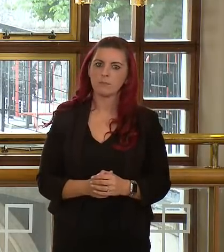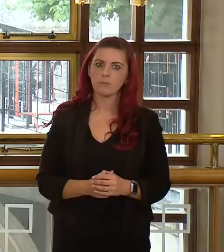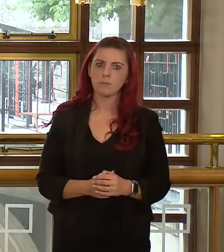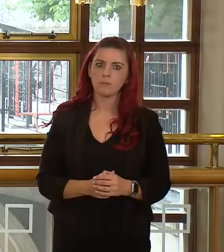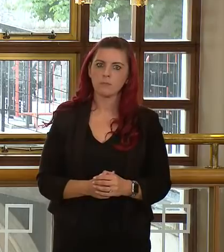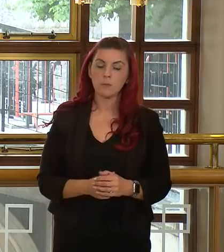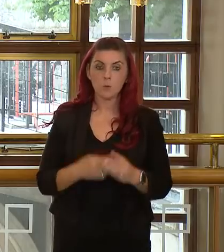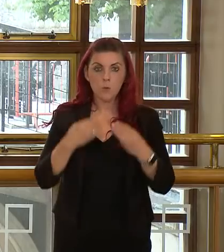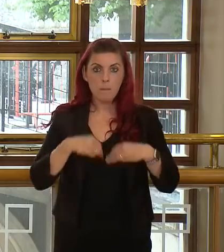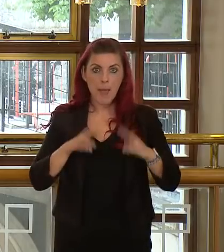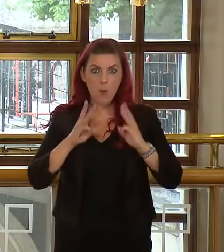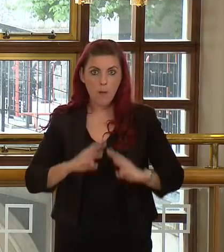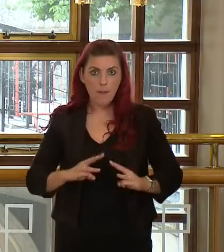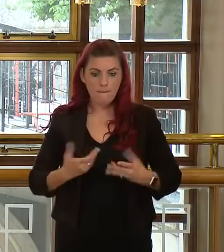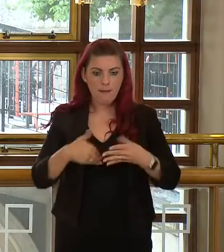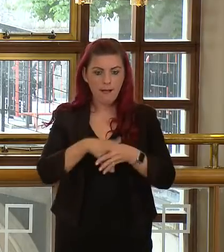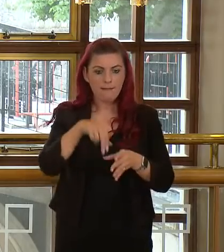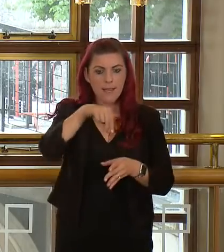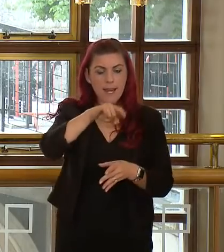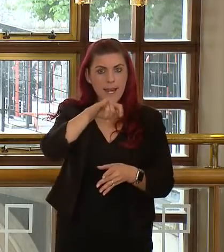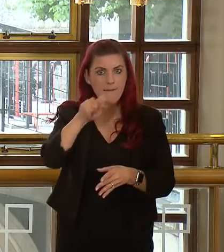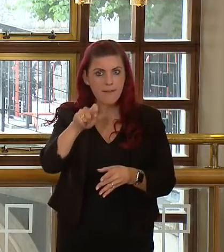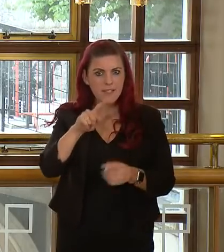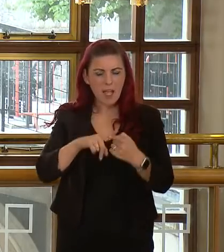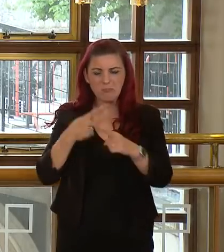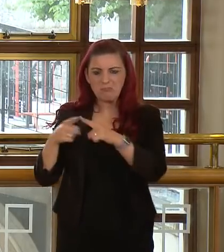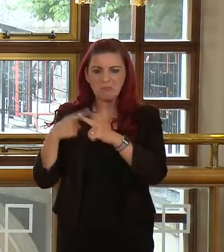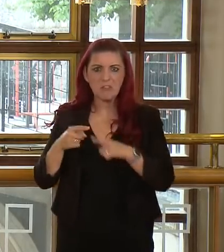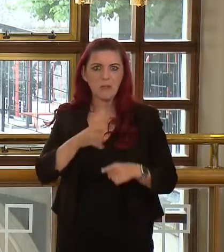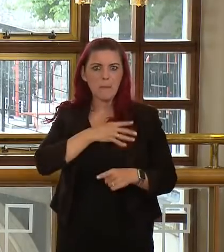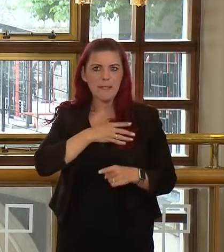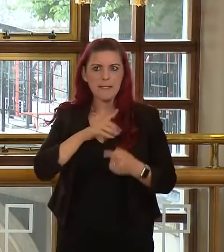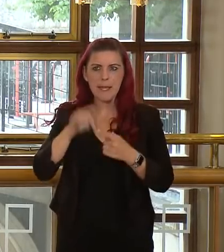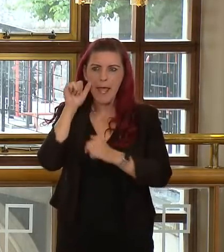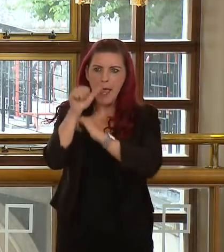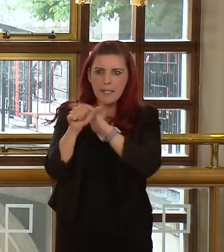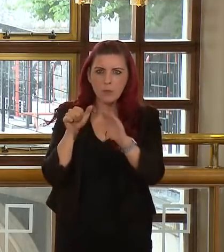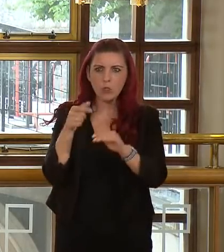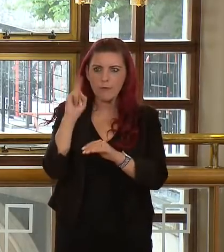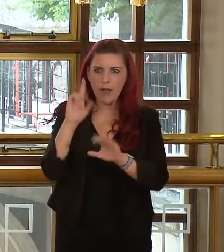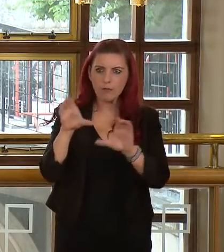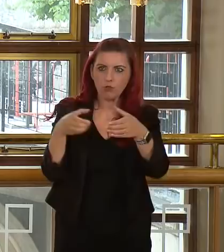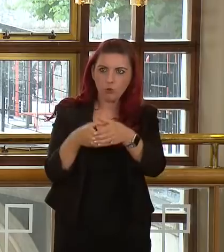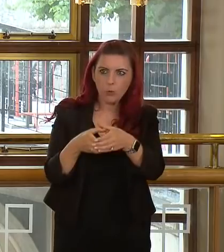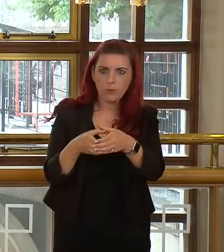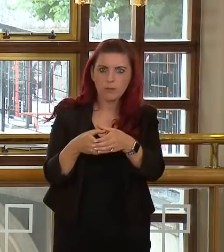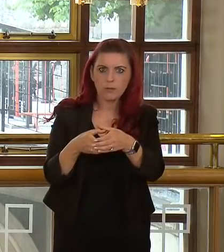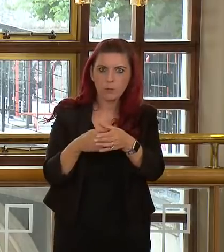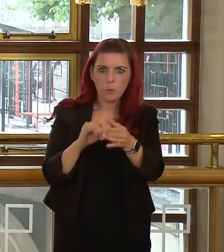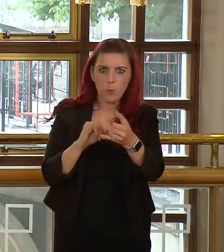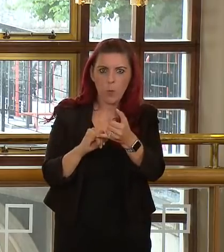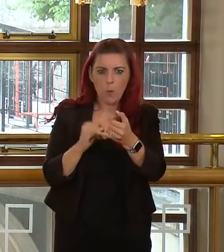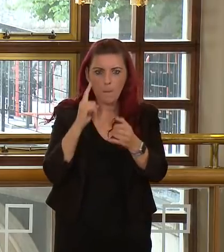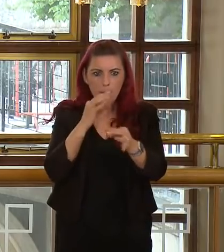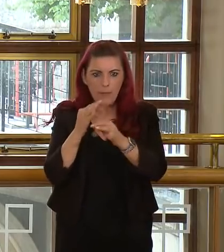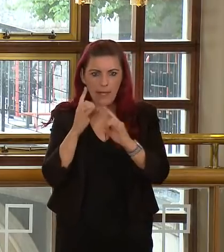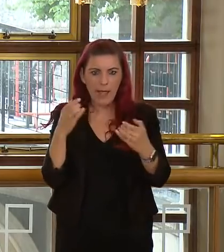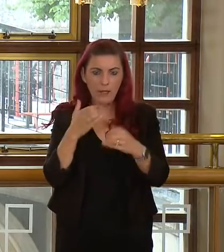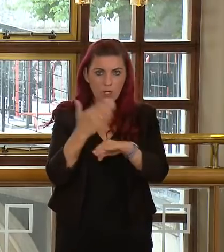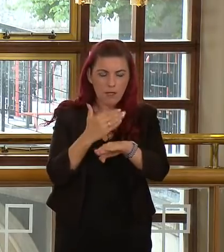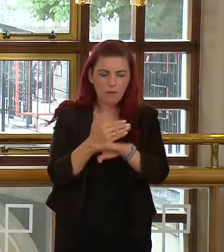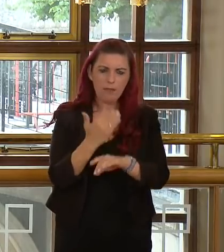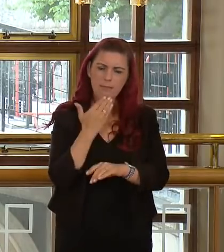To the men and women of NEFIT and the various committees and expert groups who advised, guided and shaped our healthcare response, thank